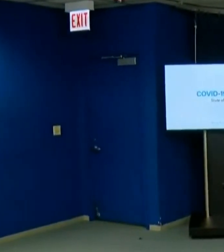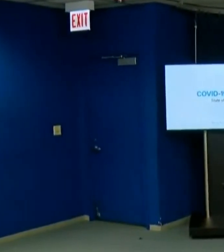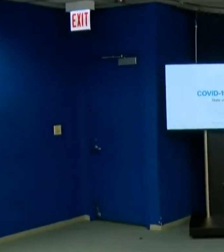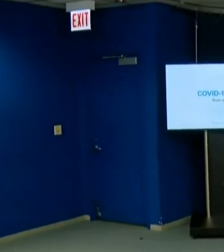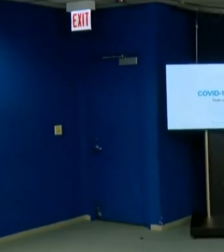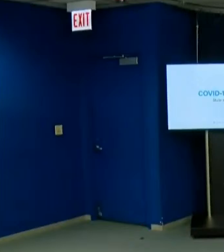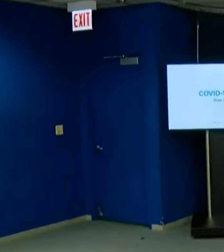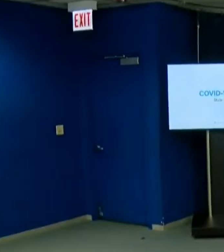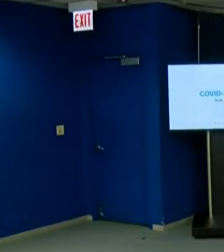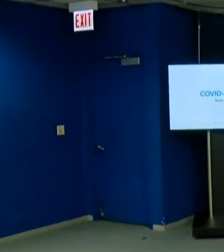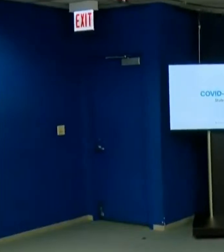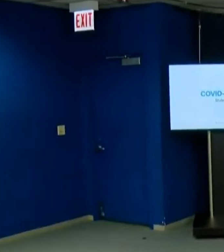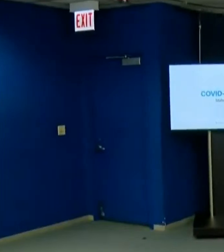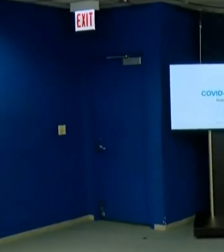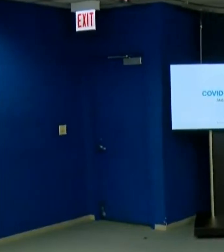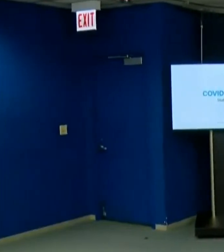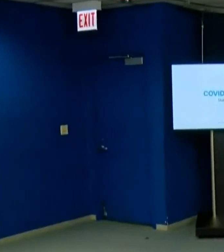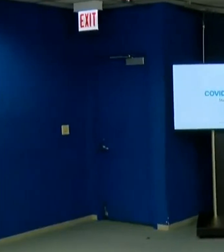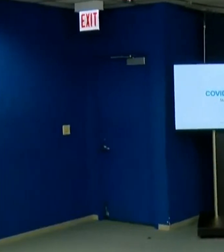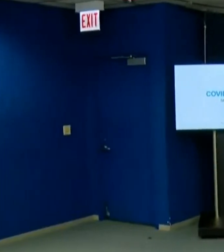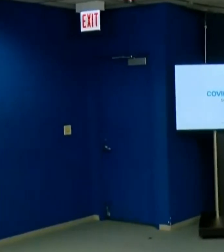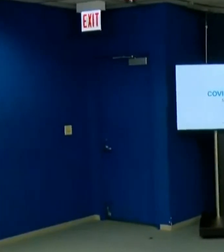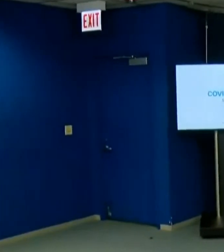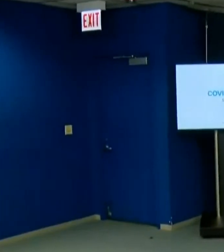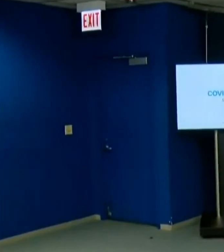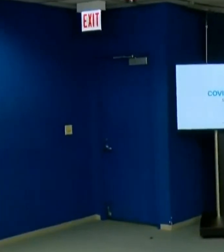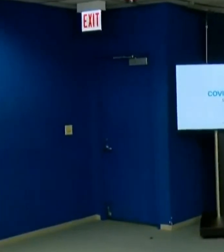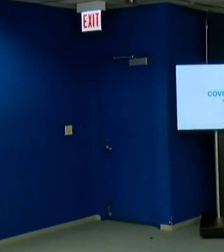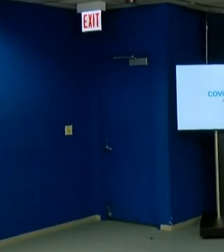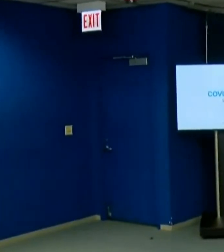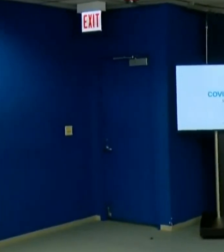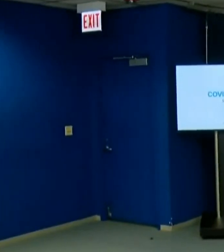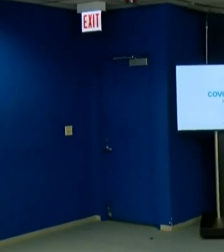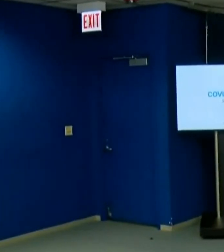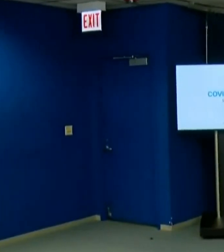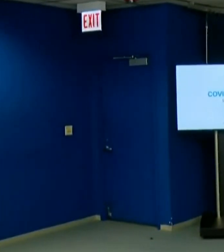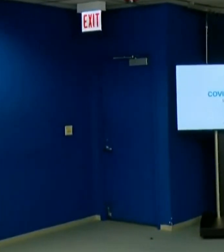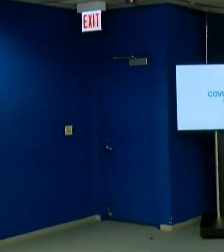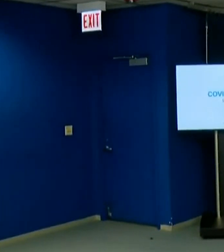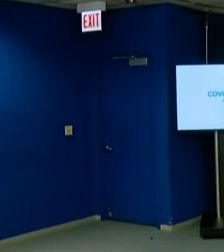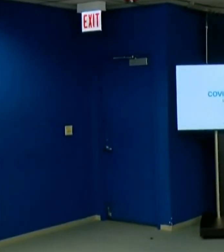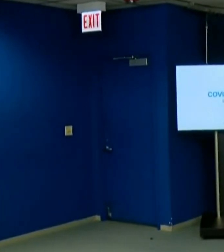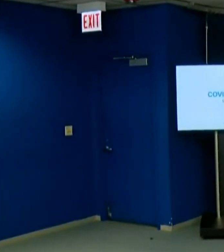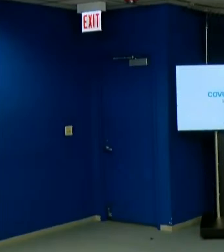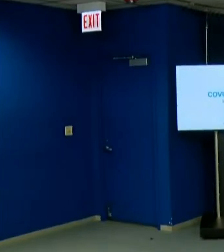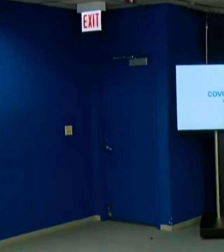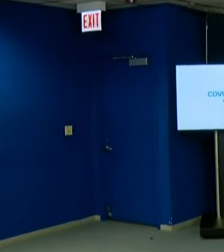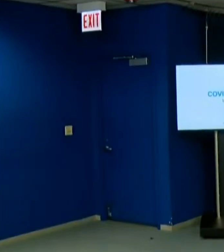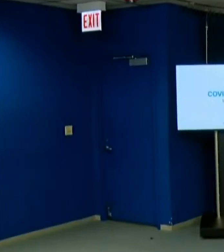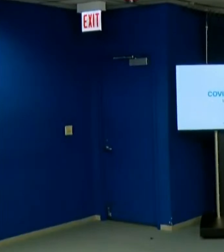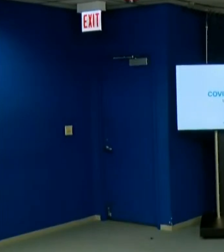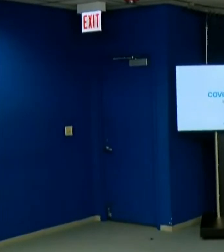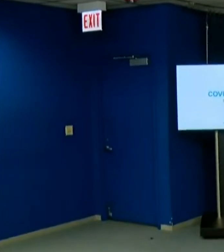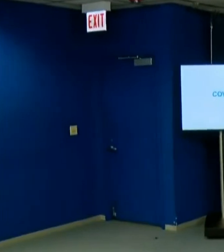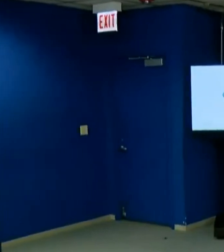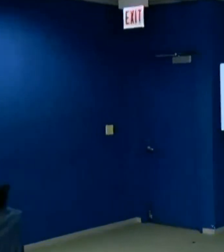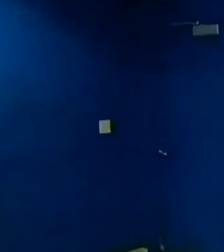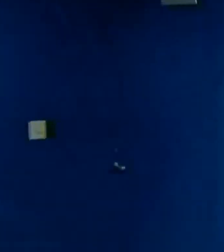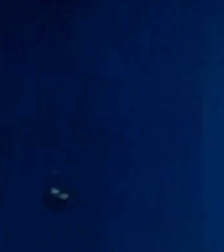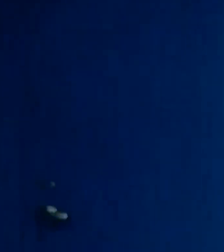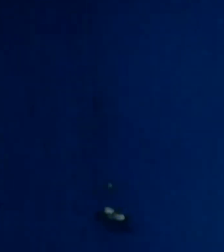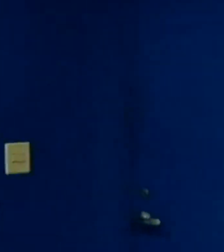It doesn't feel like that. I'd much rather be there than my juniors and sophomores in middle